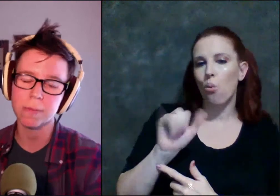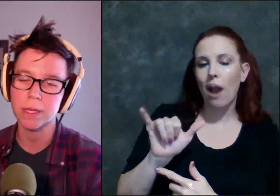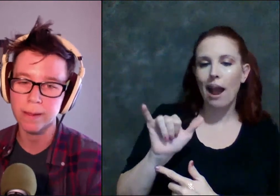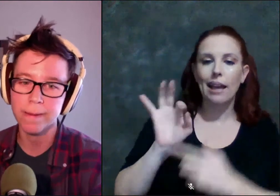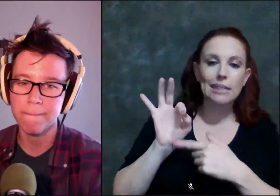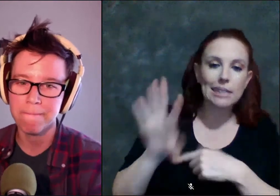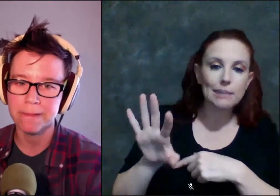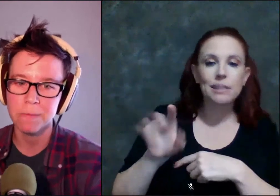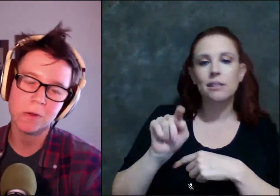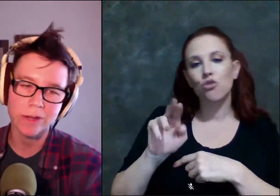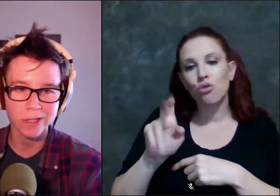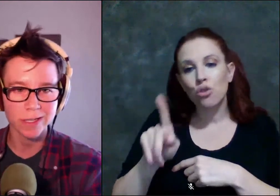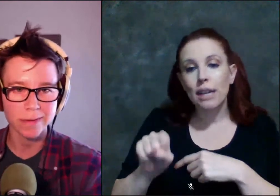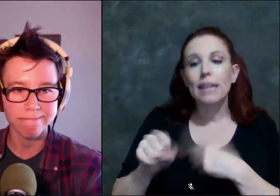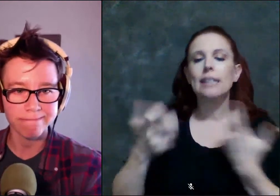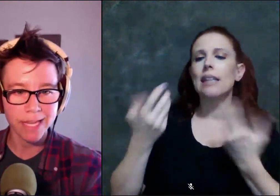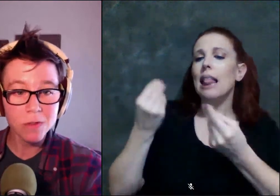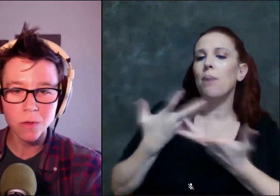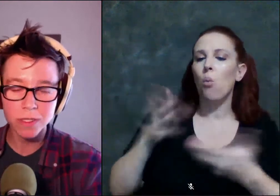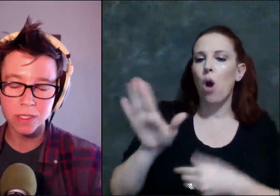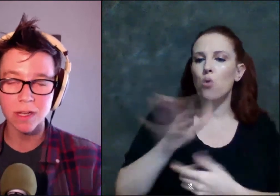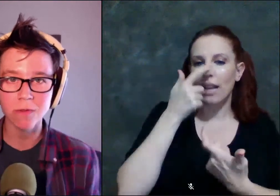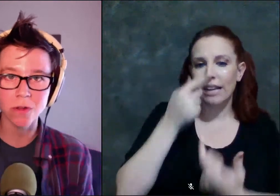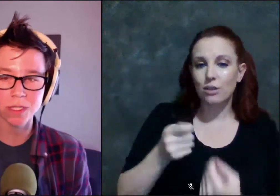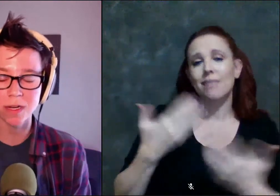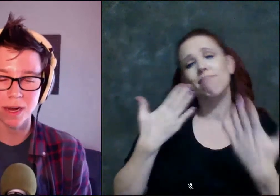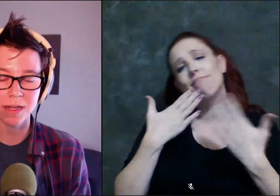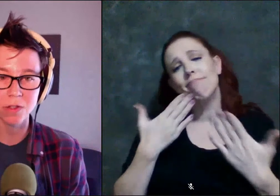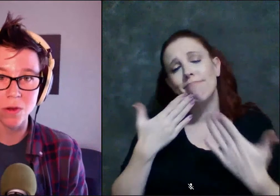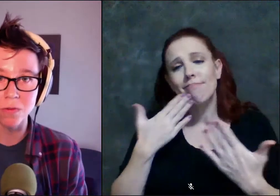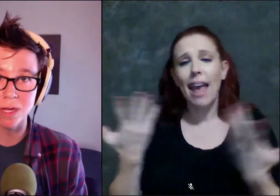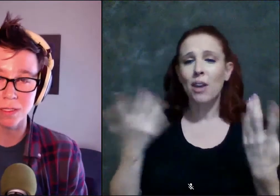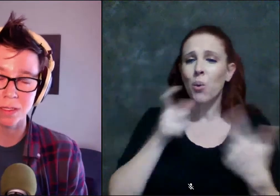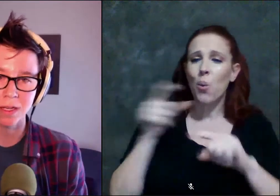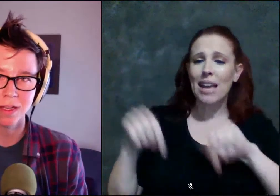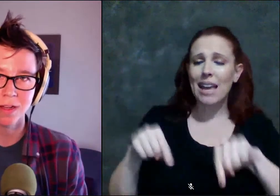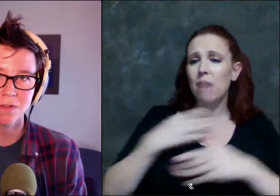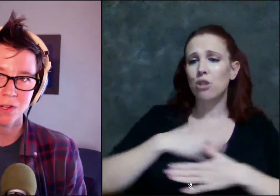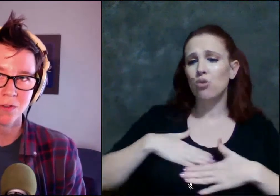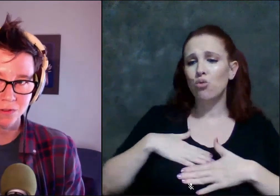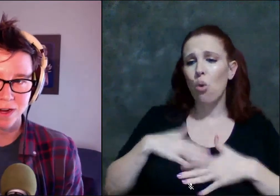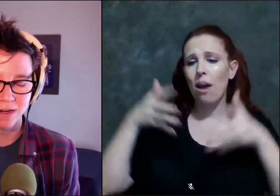communication, rambling. Let me know what you're interested in. Thank you so much, everyone who's here, and enjoy the rest